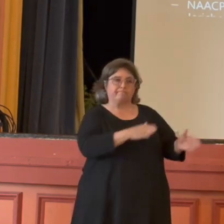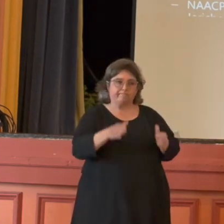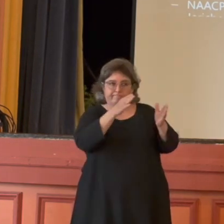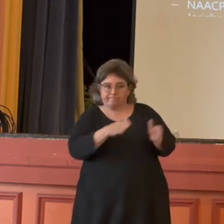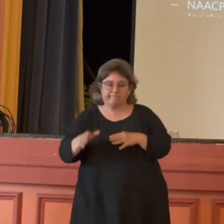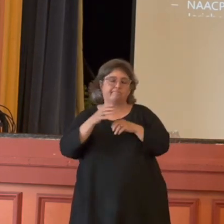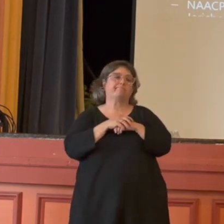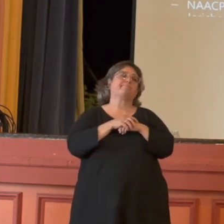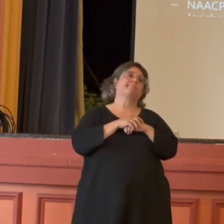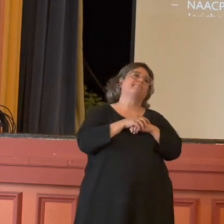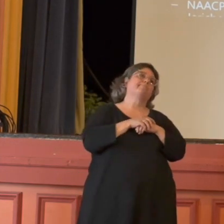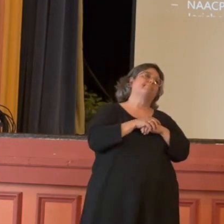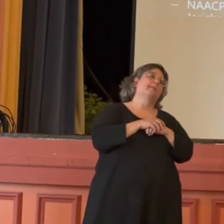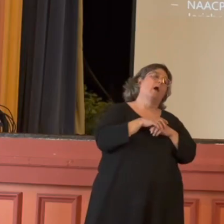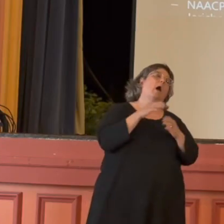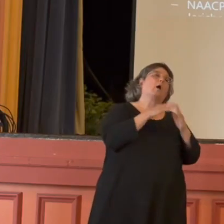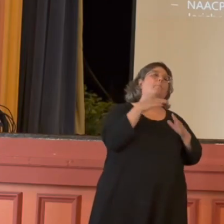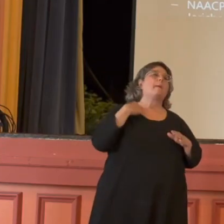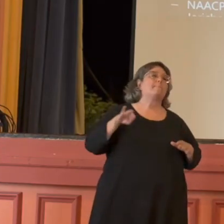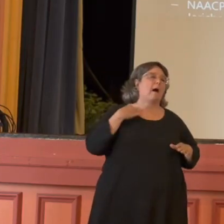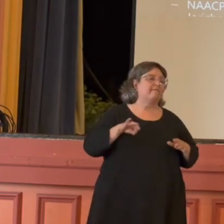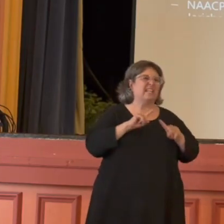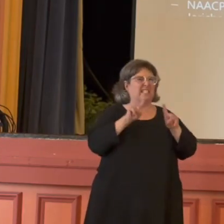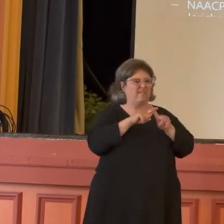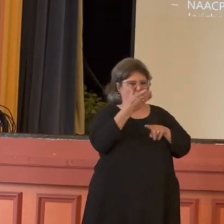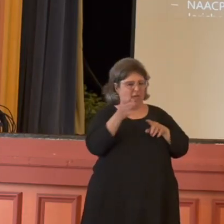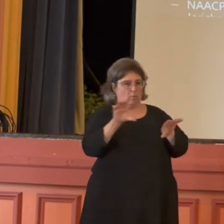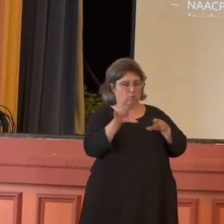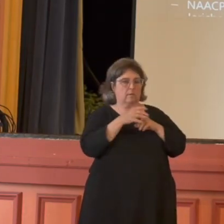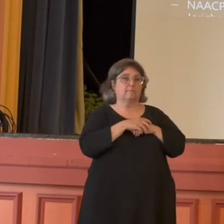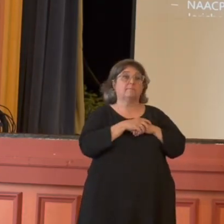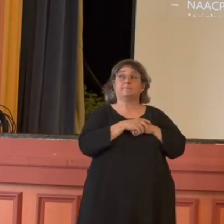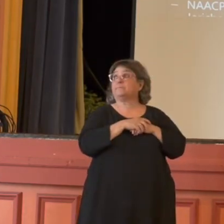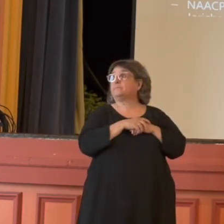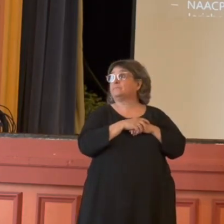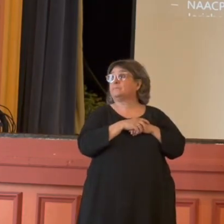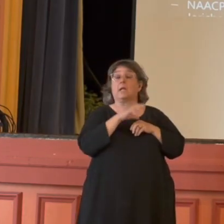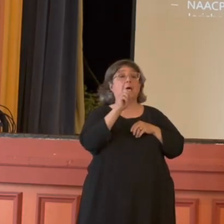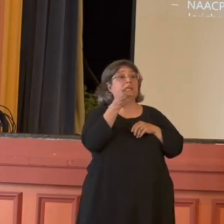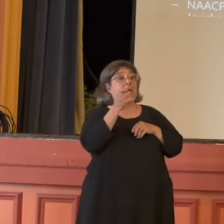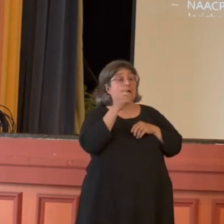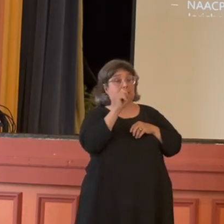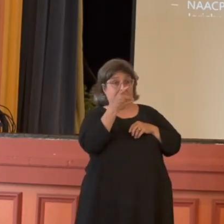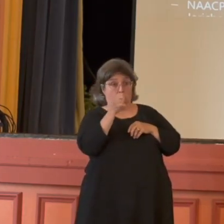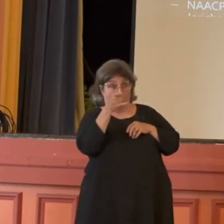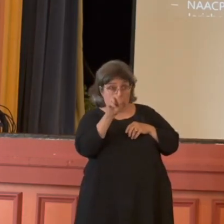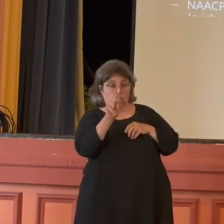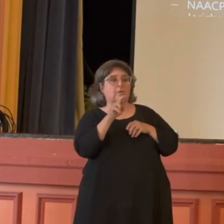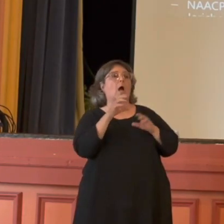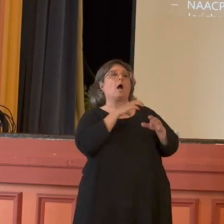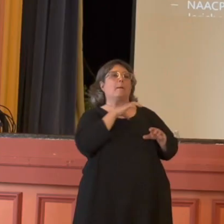the community benefits agreement, and a few others that we are doing. So the Stakeholder Advisory Committee has been very